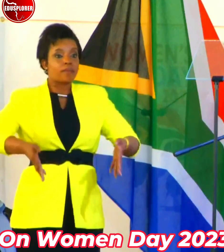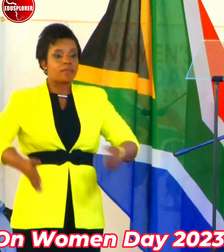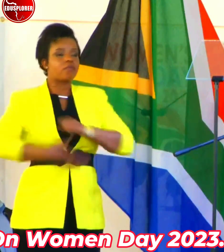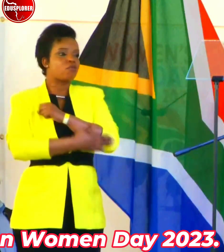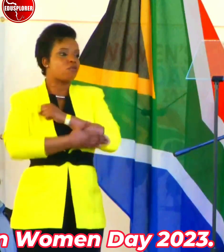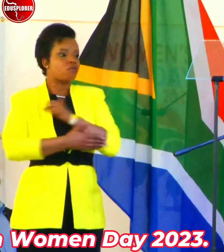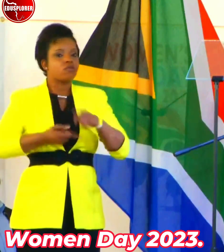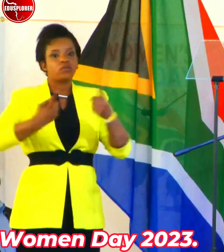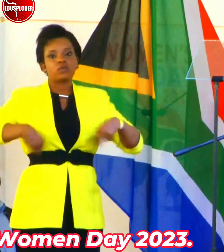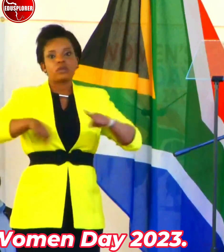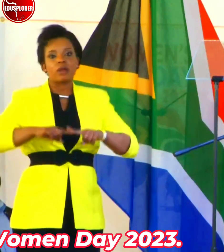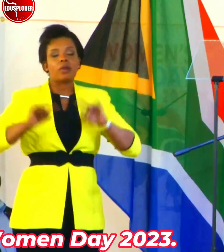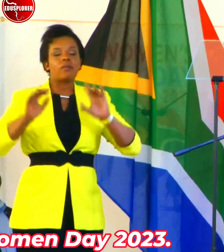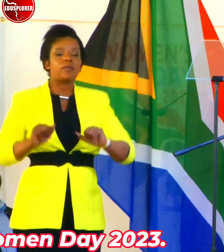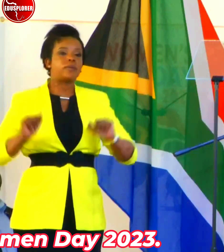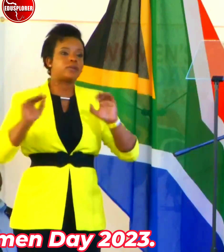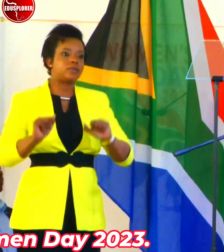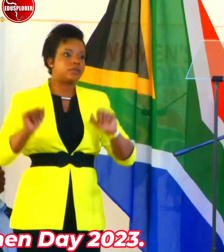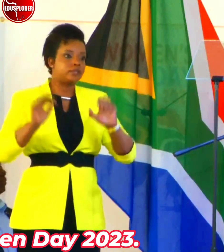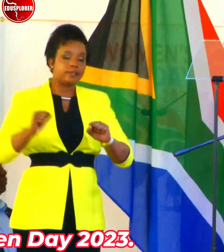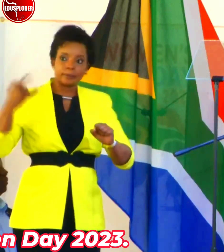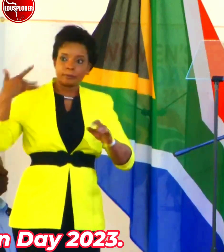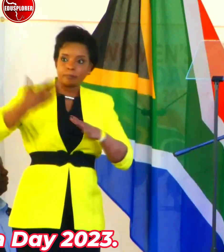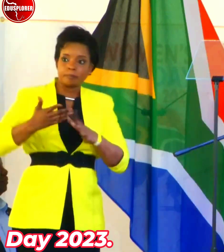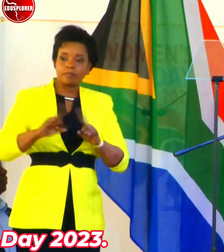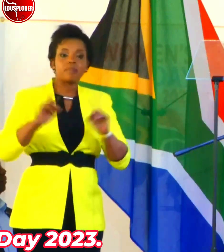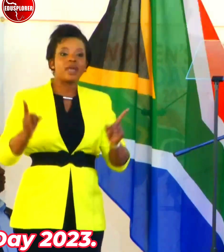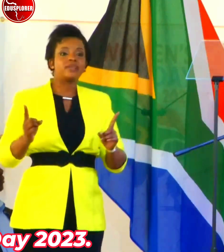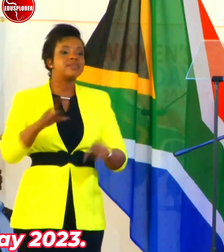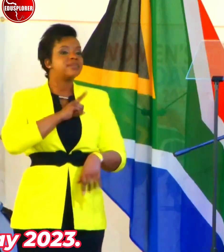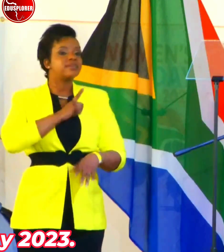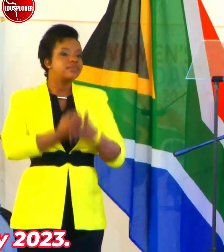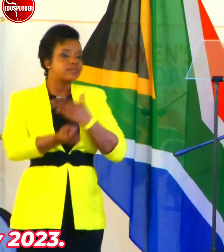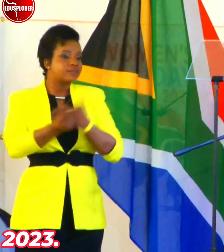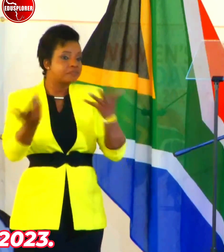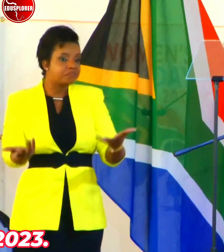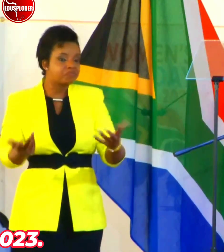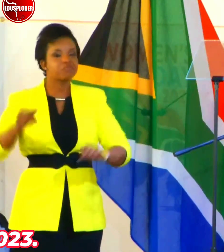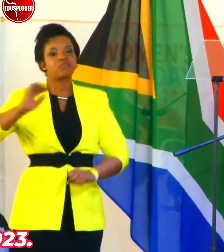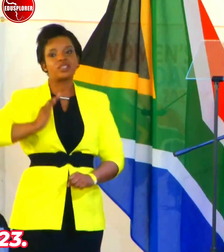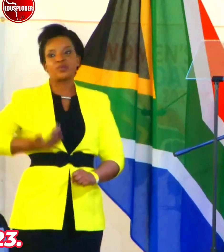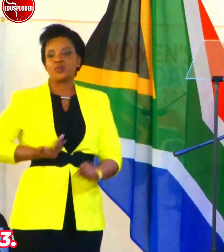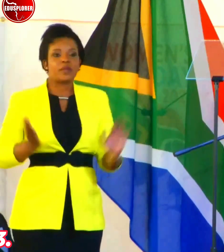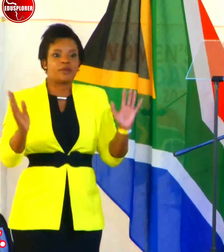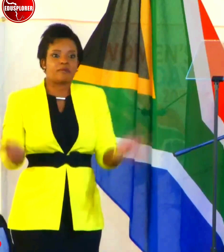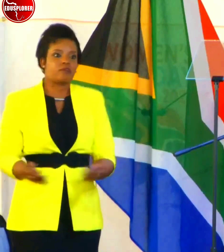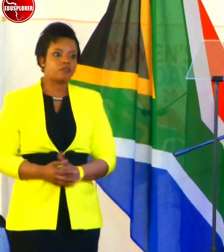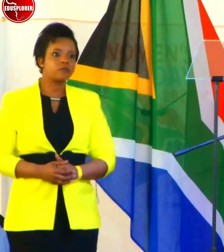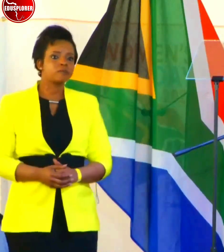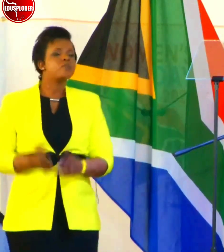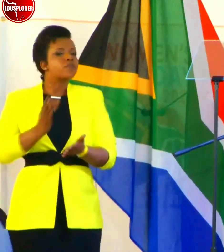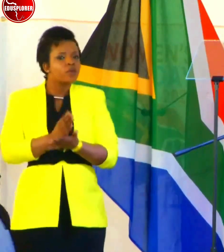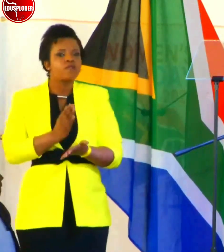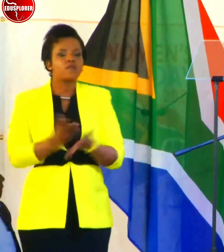no reason other than that they were women. And of course, they have